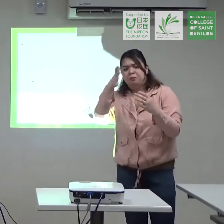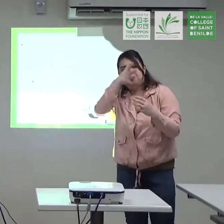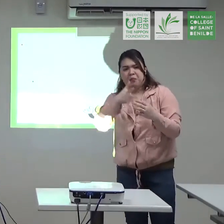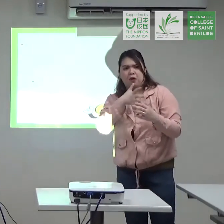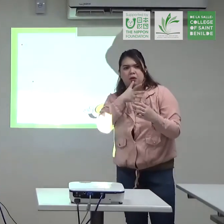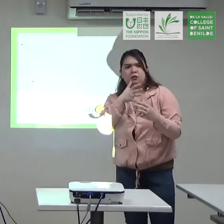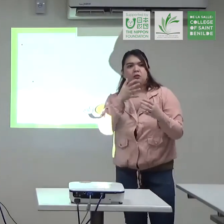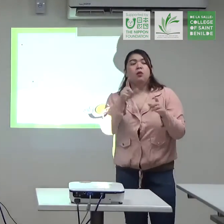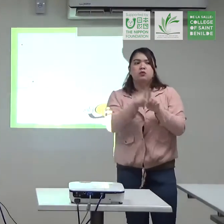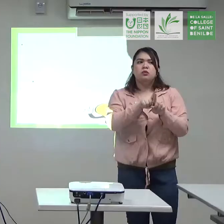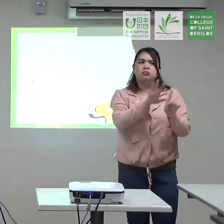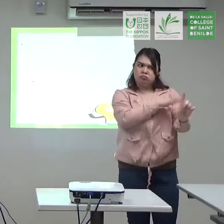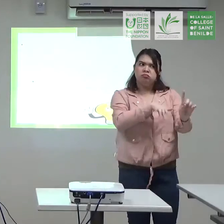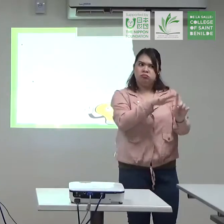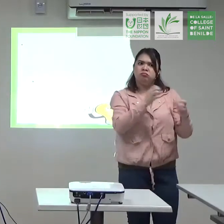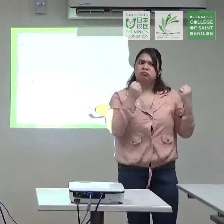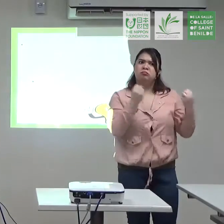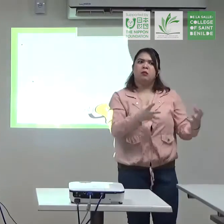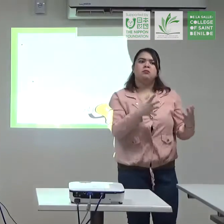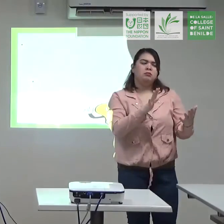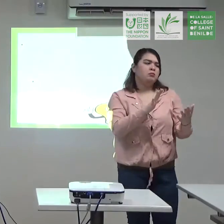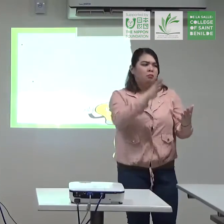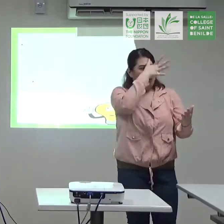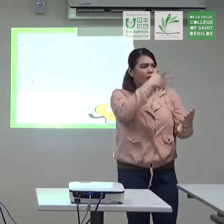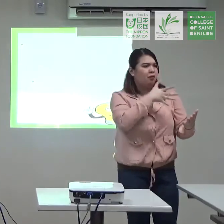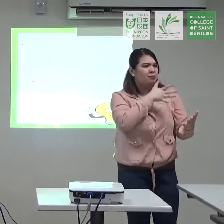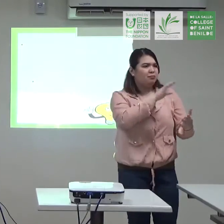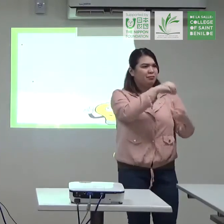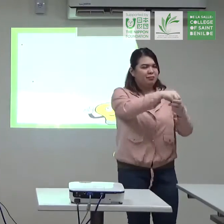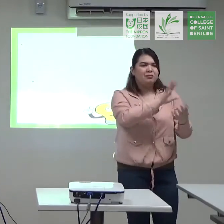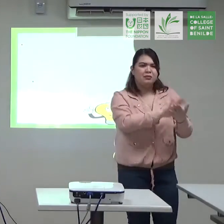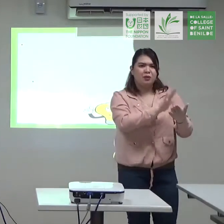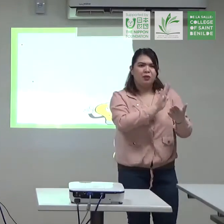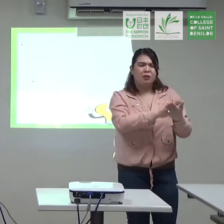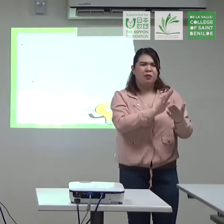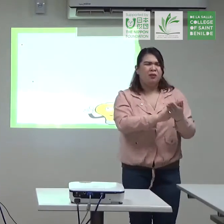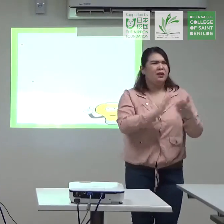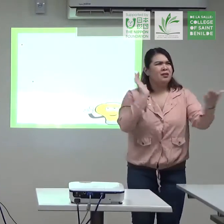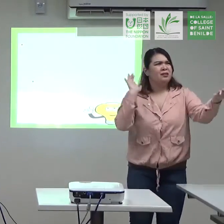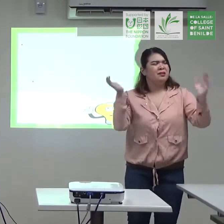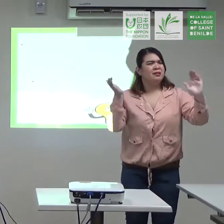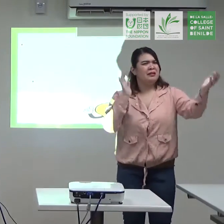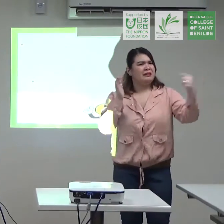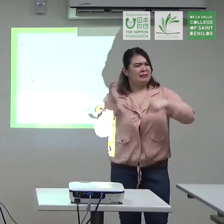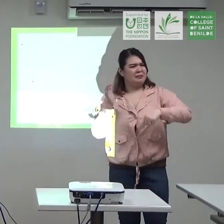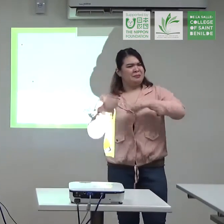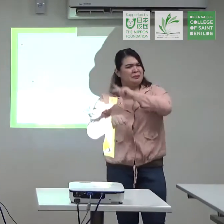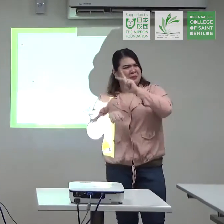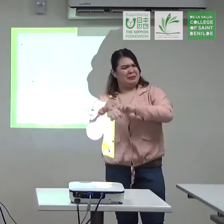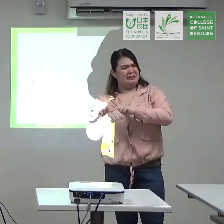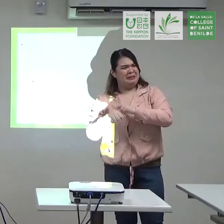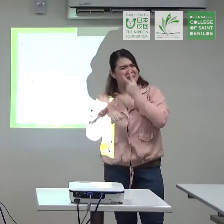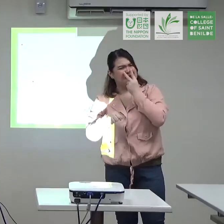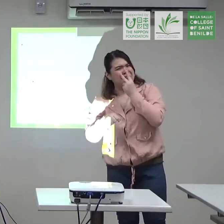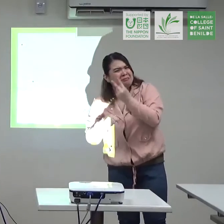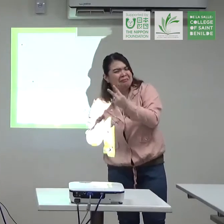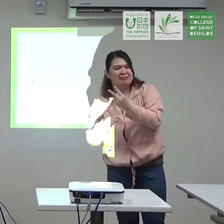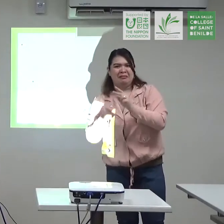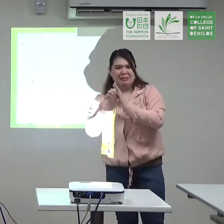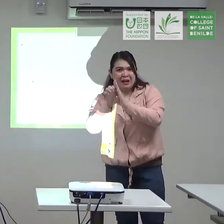of parents there in the school. Sabi ko, in our country, we only see parents